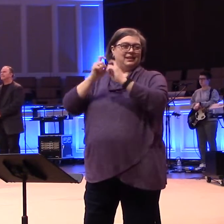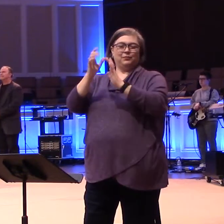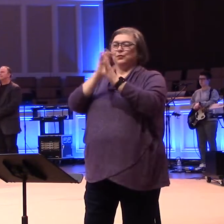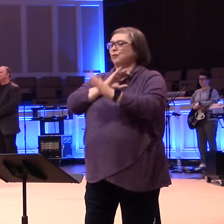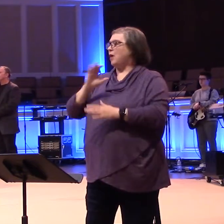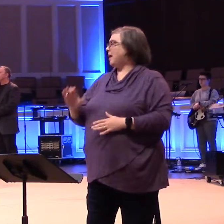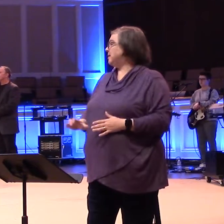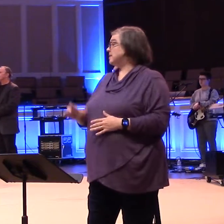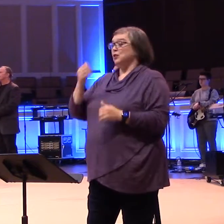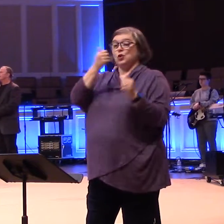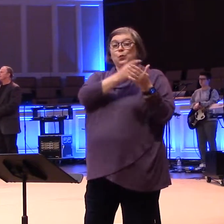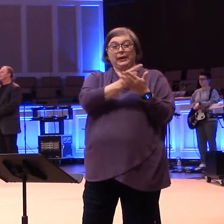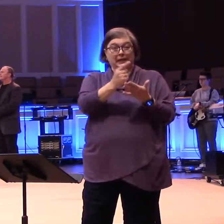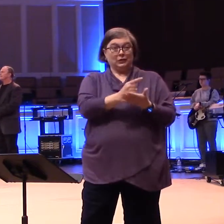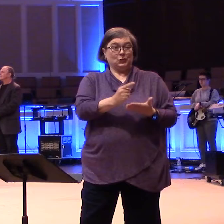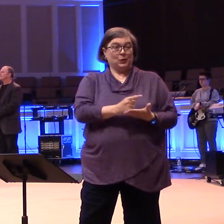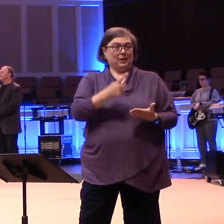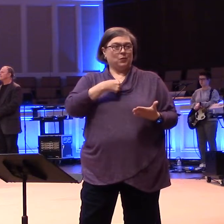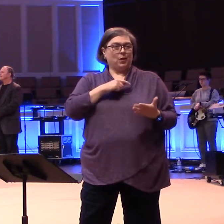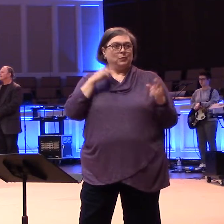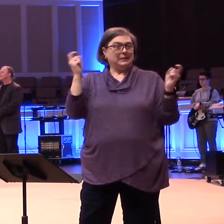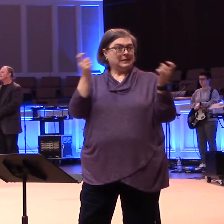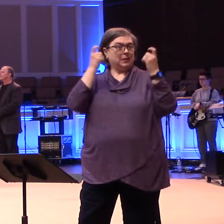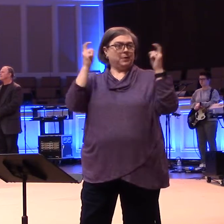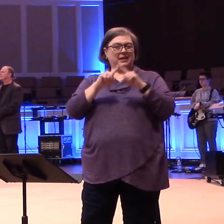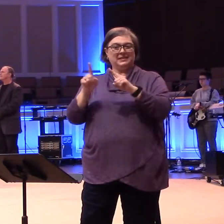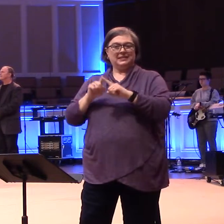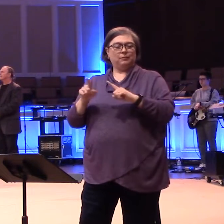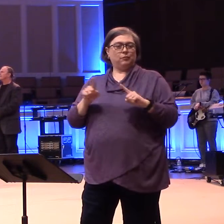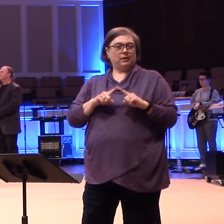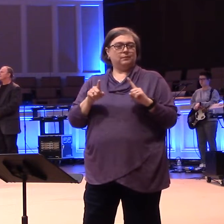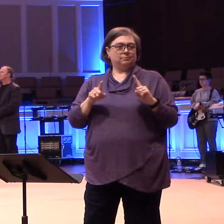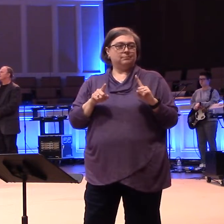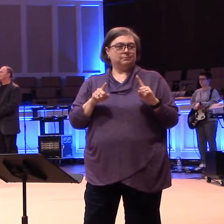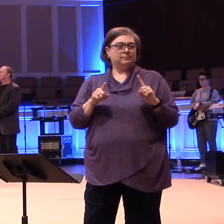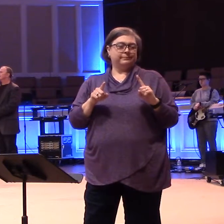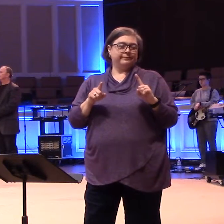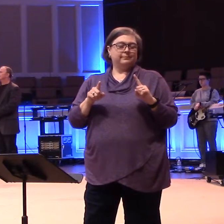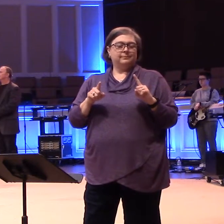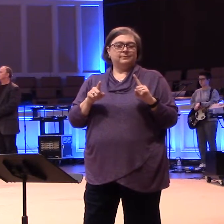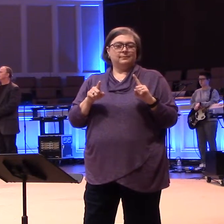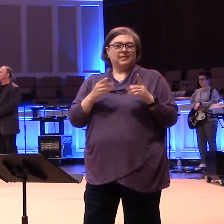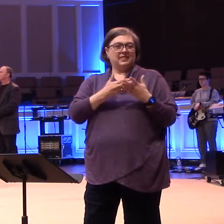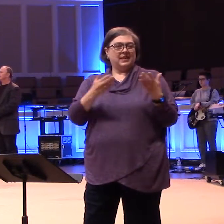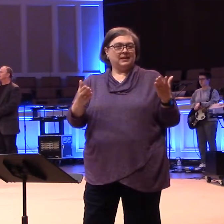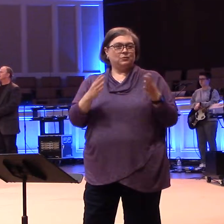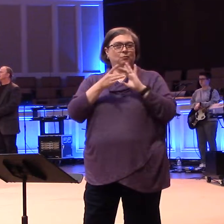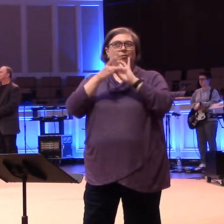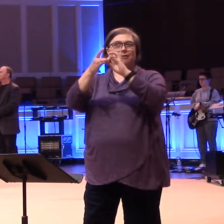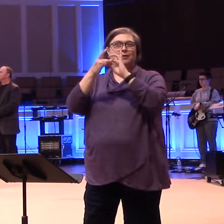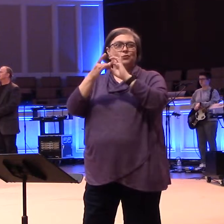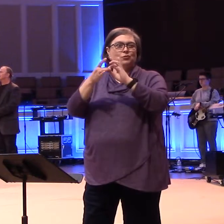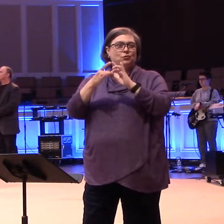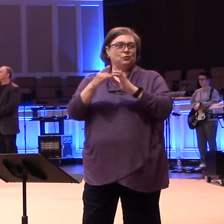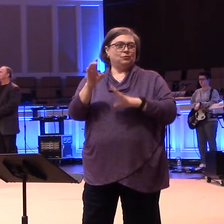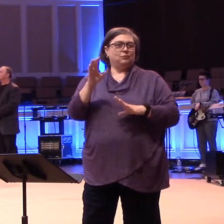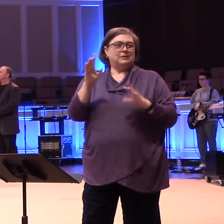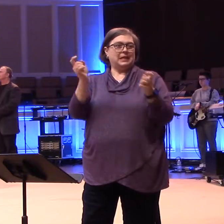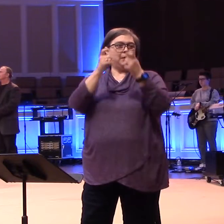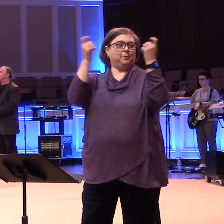So each week we'll be celebrating different aspects of what he's given to us during the Christmas season, and we gather this morning in